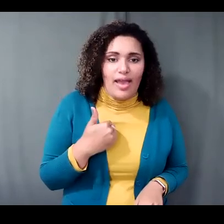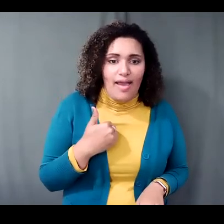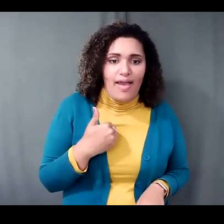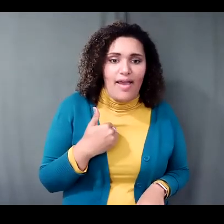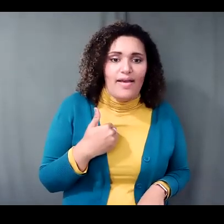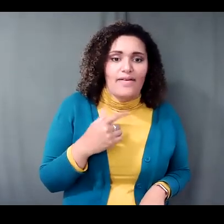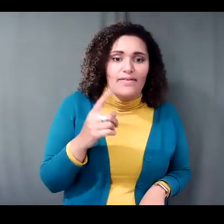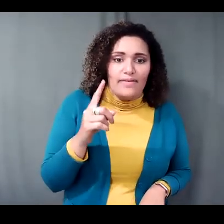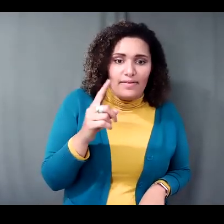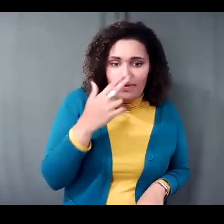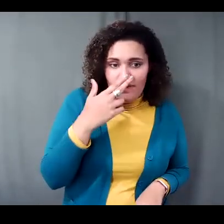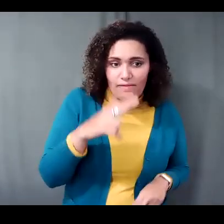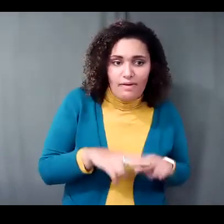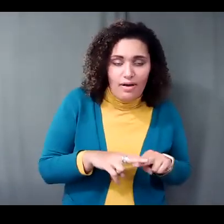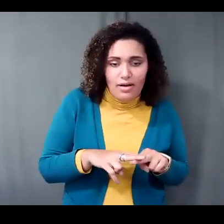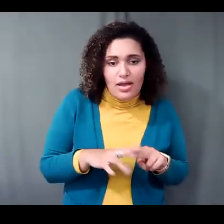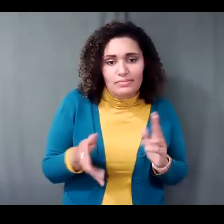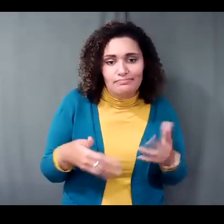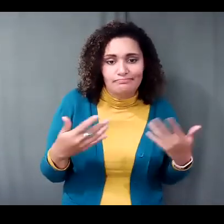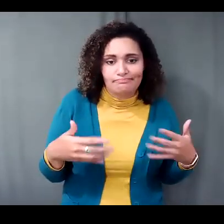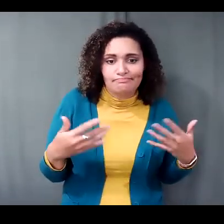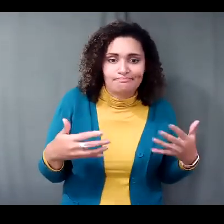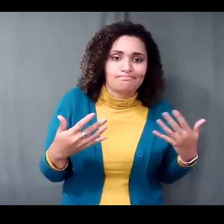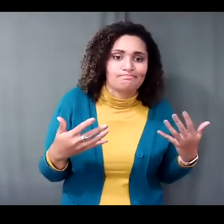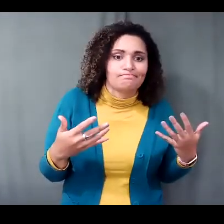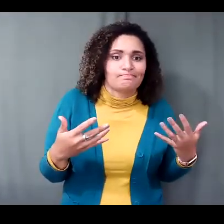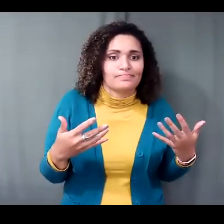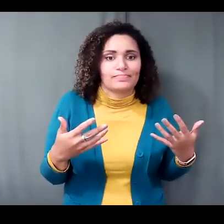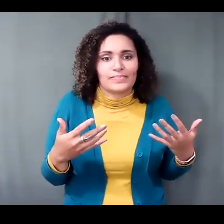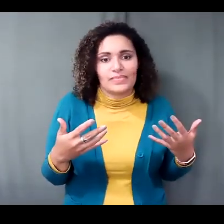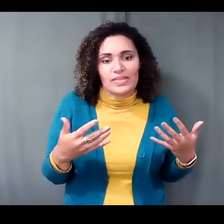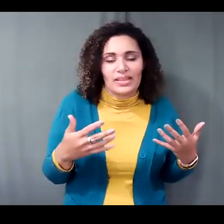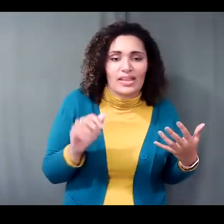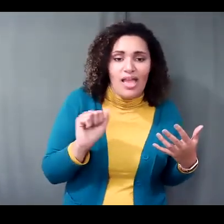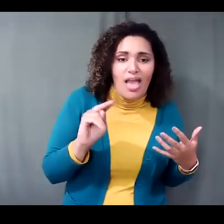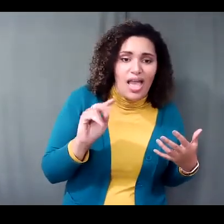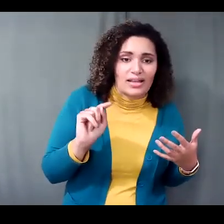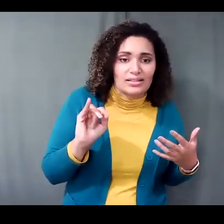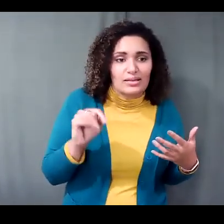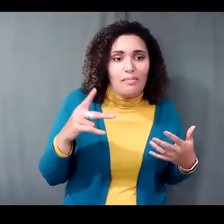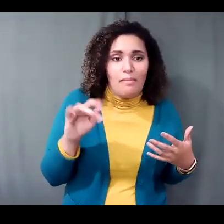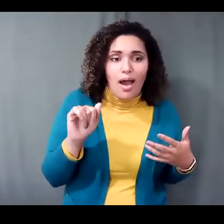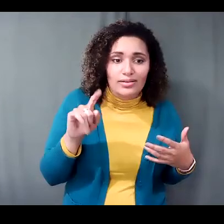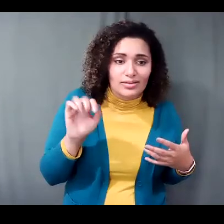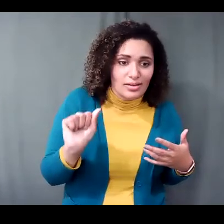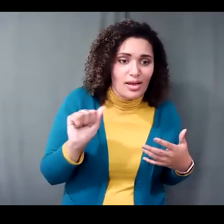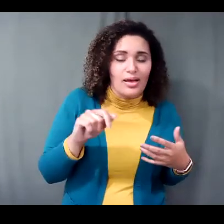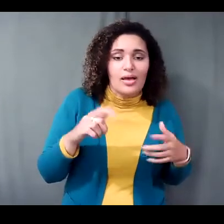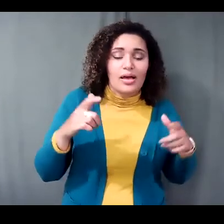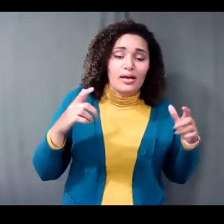Putoños. There it is. Yep. I'm making a Madeira. Oh wow. Do we have to buy like a ship to